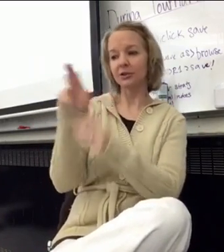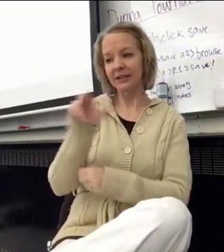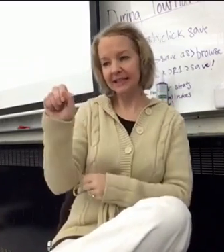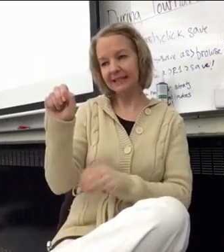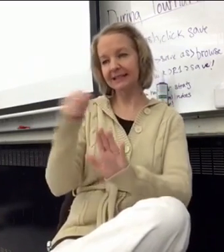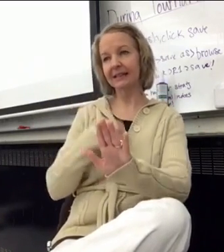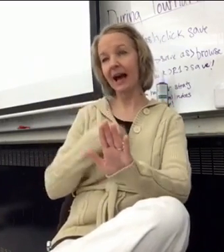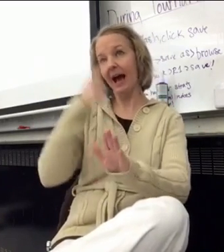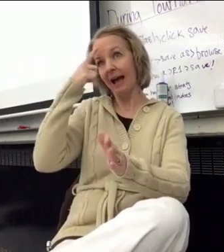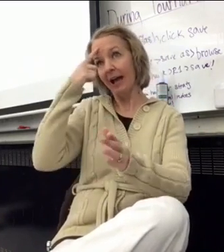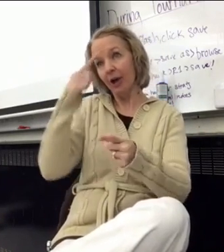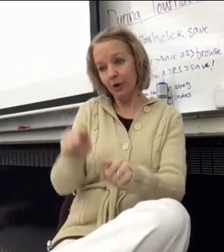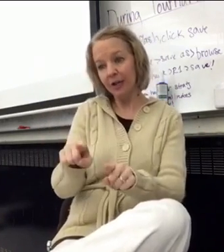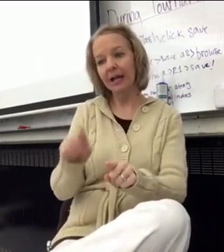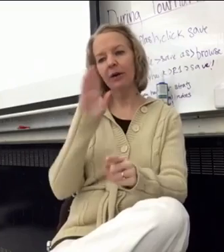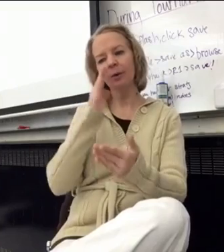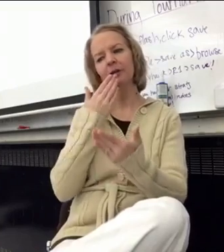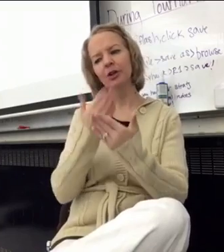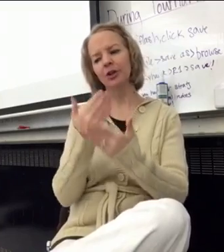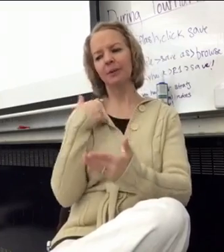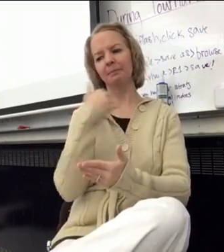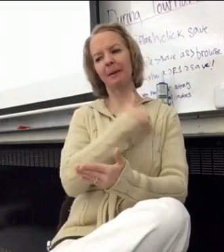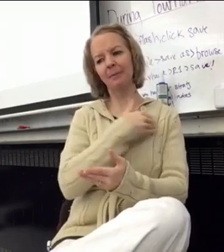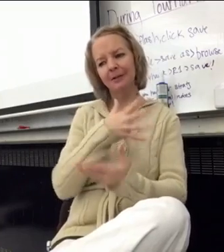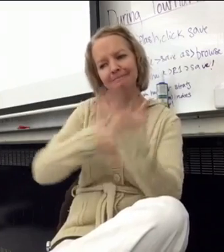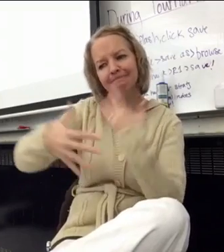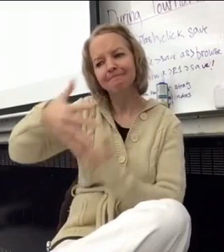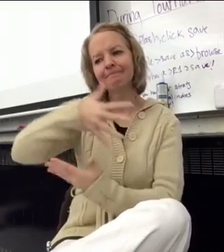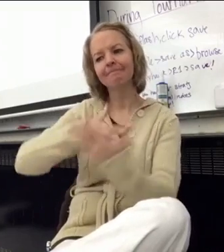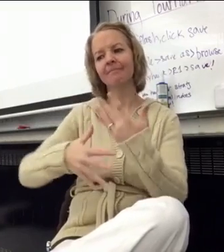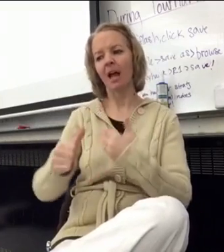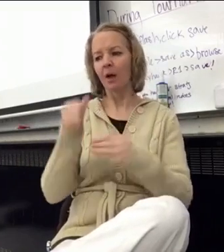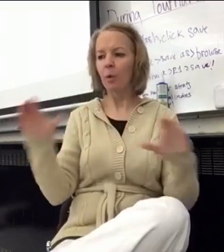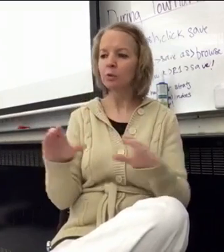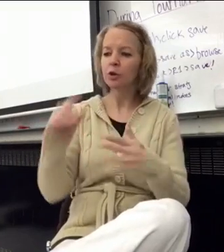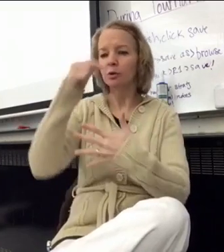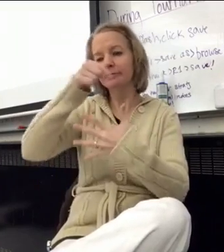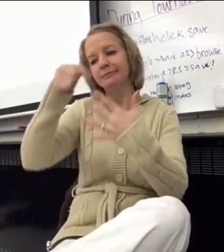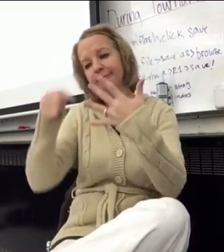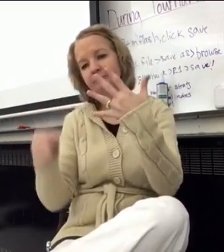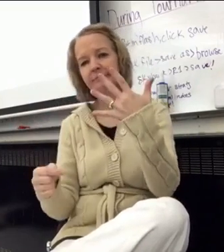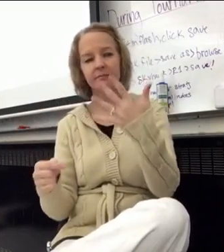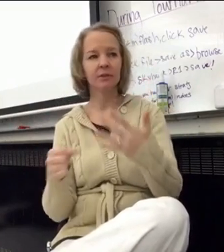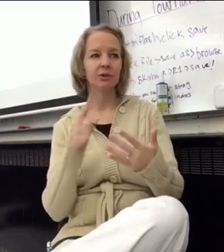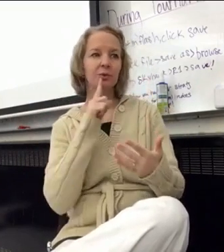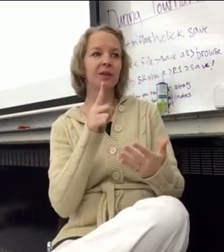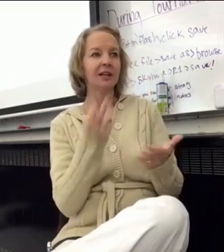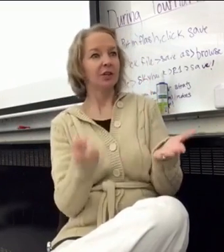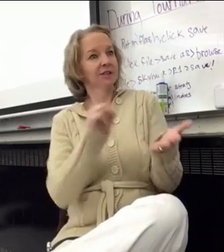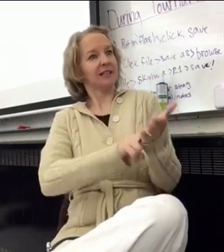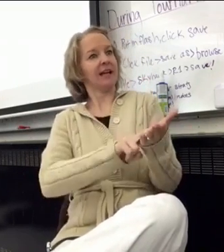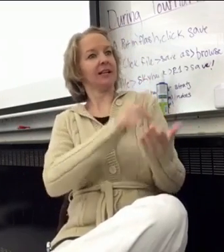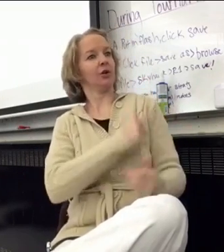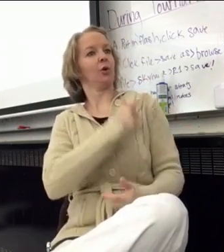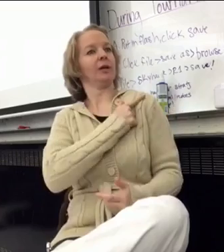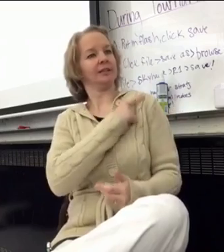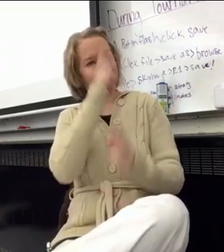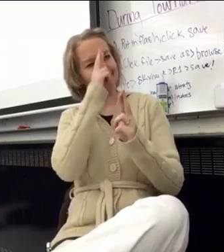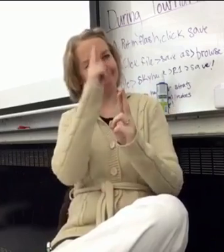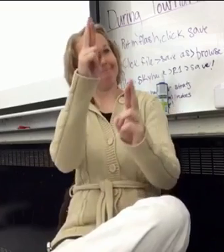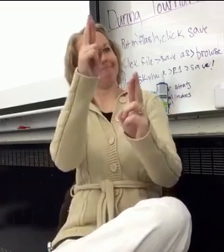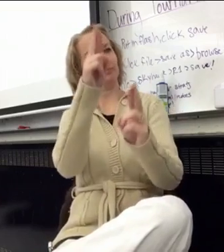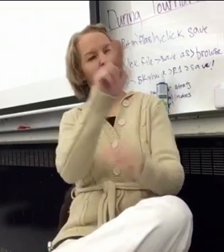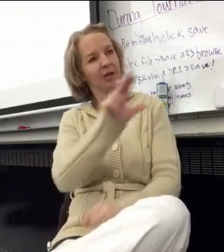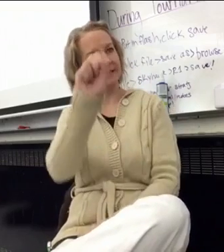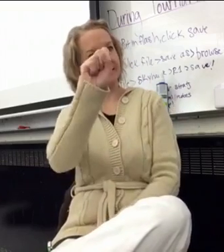you are going to be a good member of society. You are not going to do this and that. Basically, you're signing your loyalty to the United States. We still have